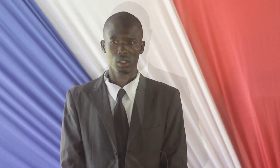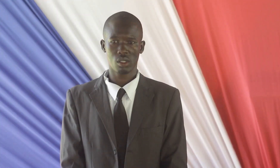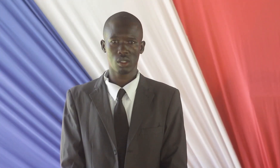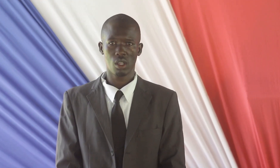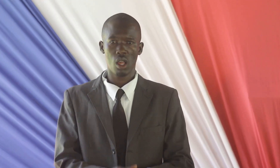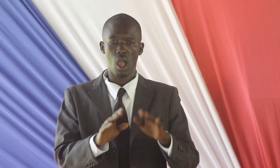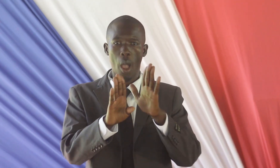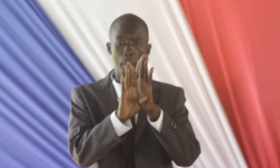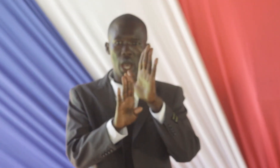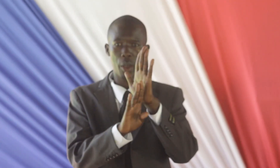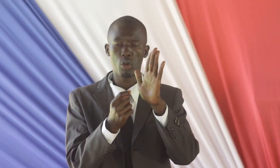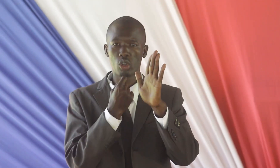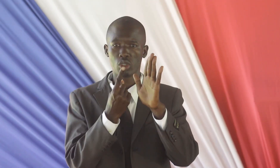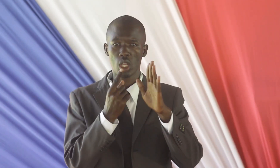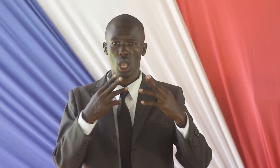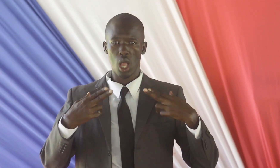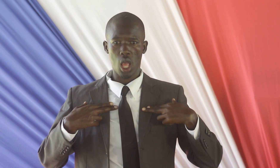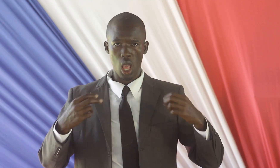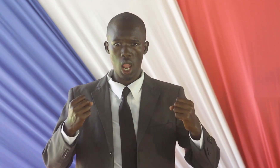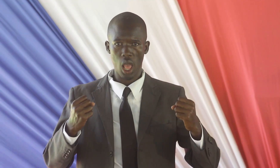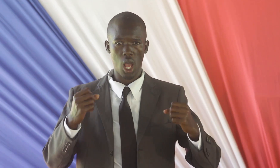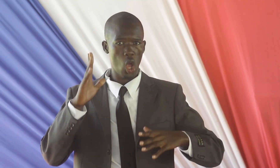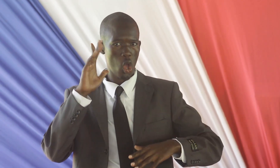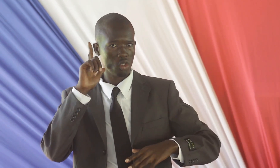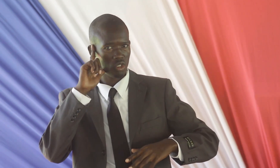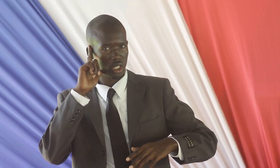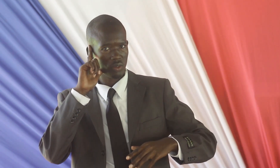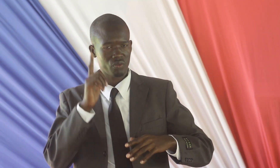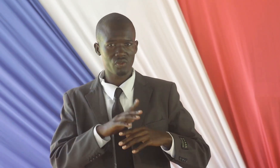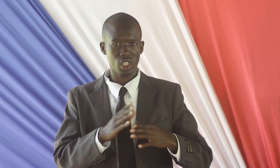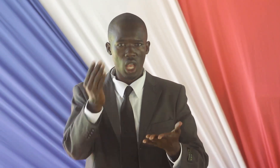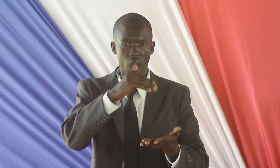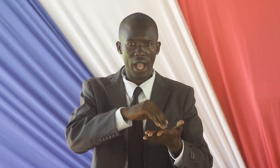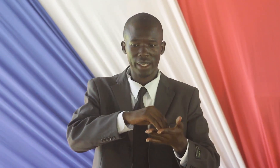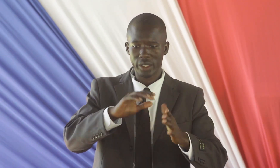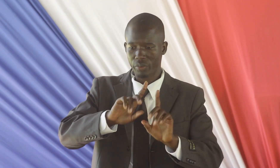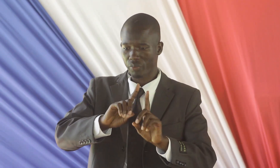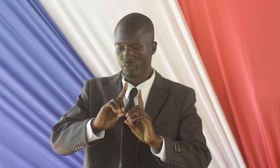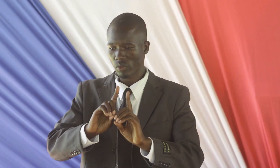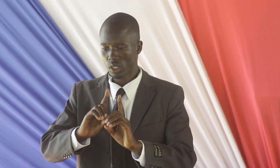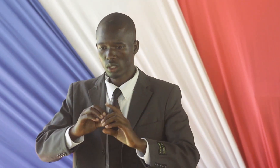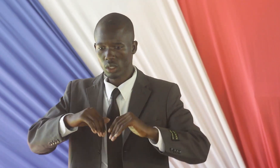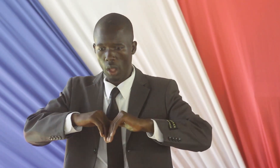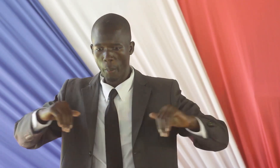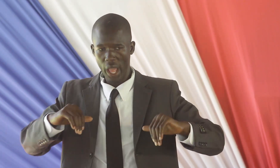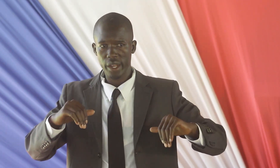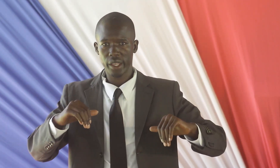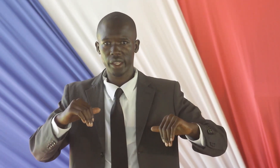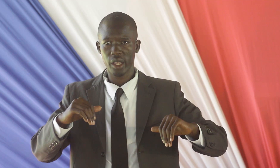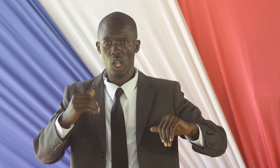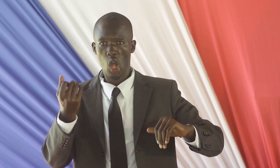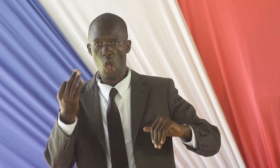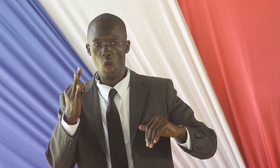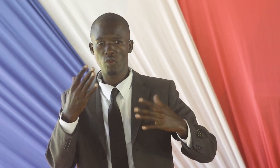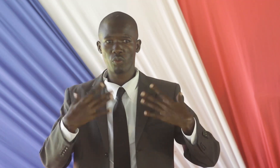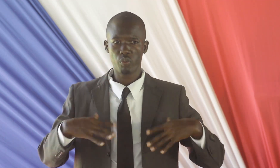The Bible says, the healing of a deaf and mute man. And again, departing from the borders of Tyre and Sidon, he came